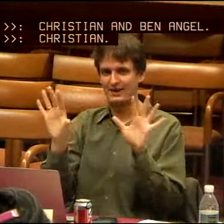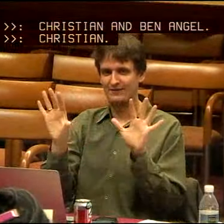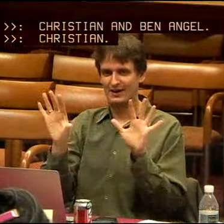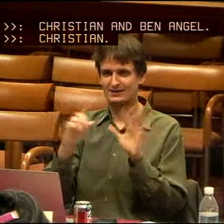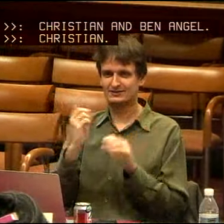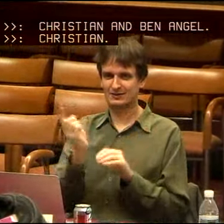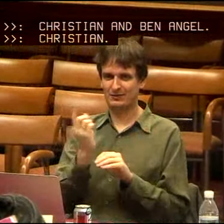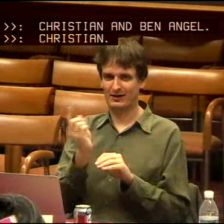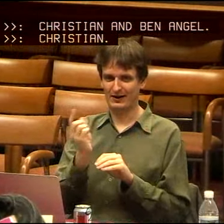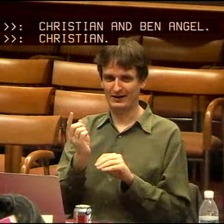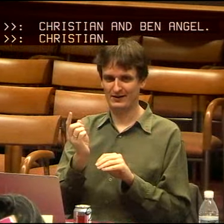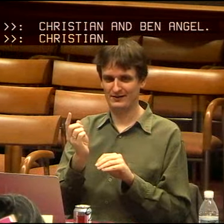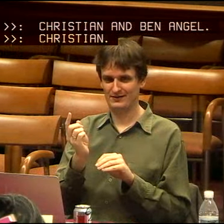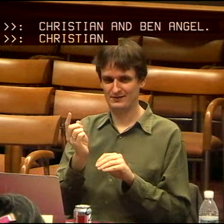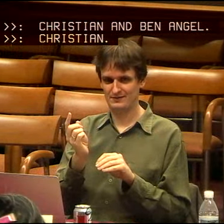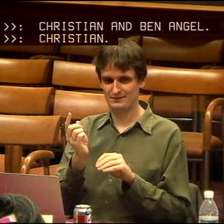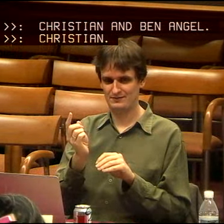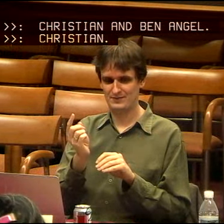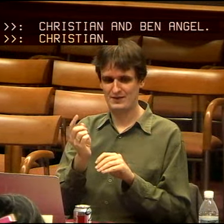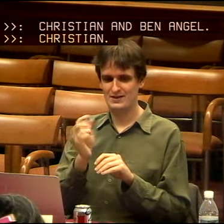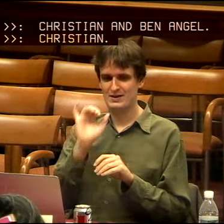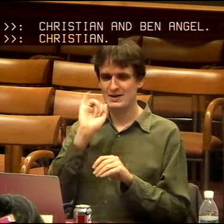Okay, just to maybe help clarify something here.